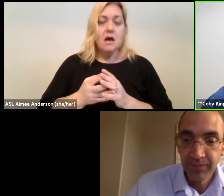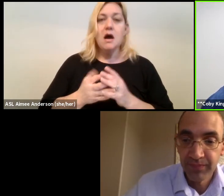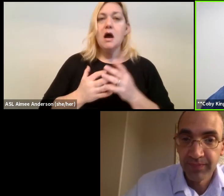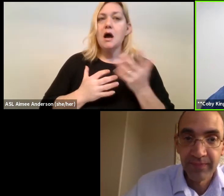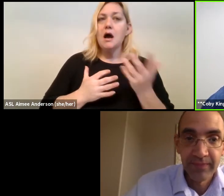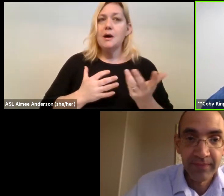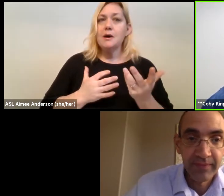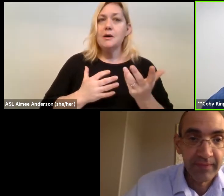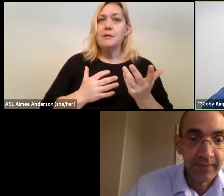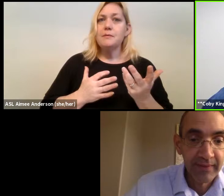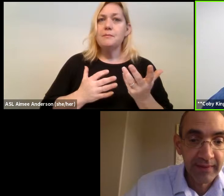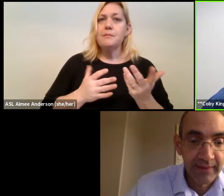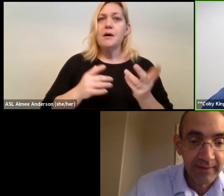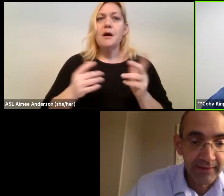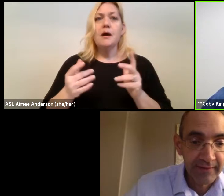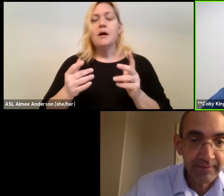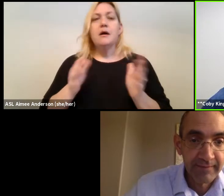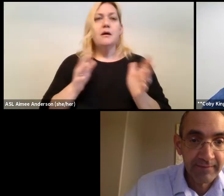Did you